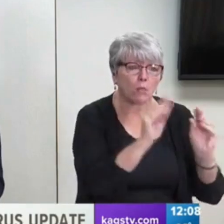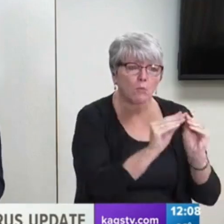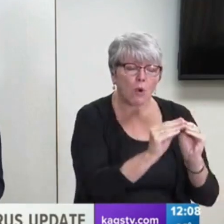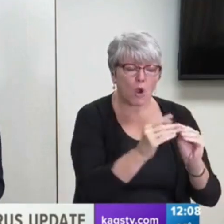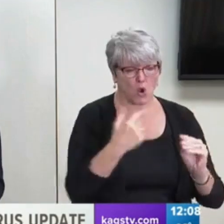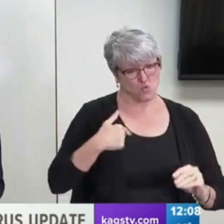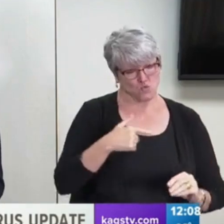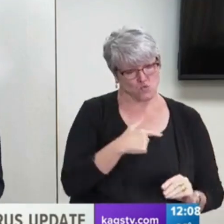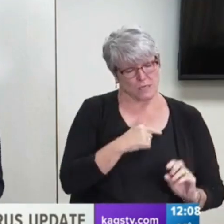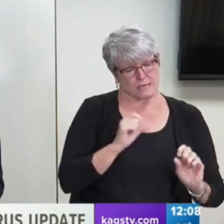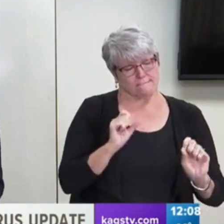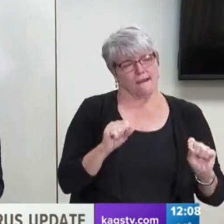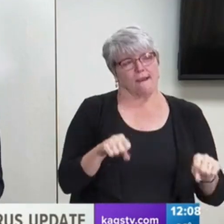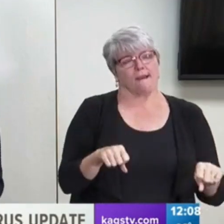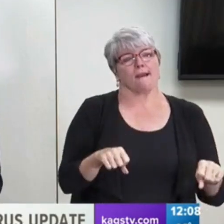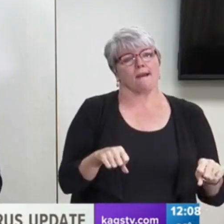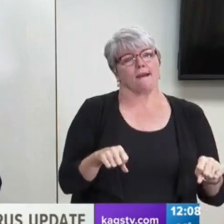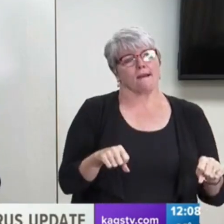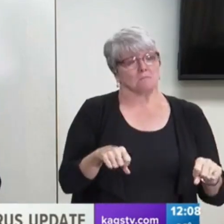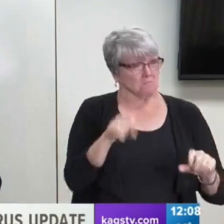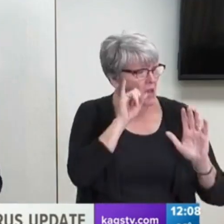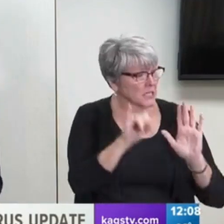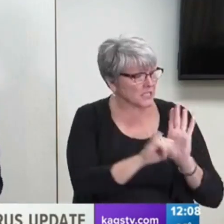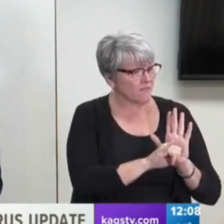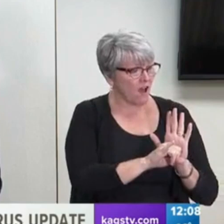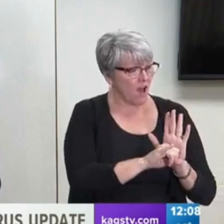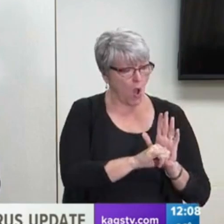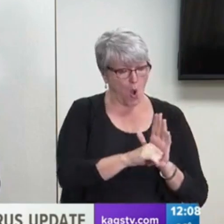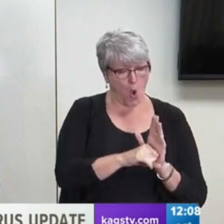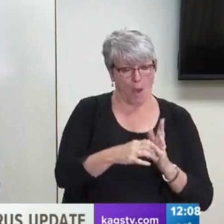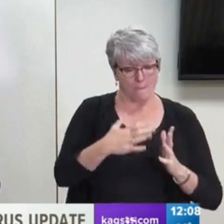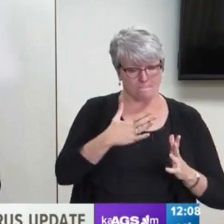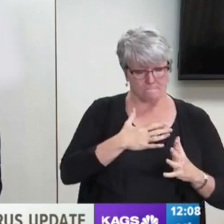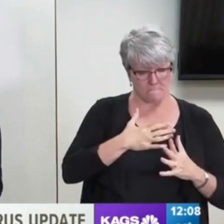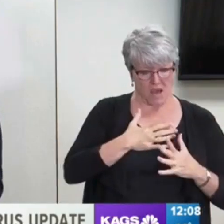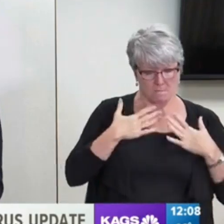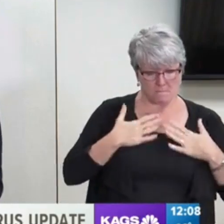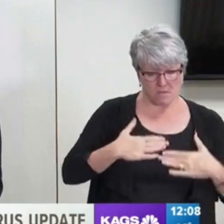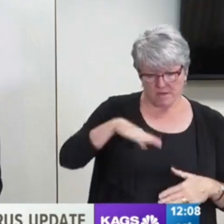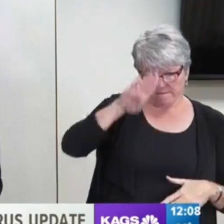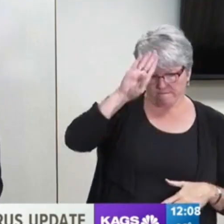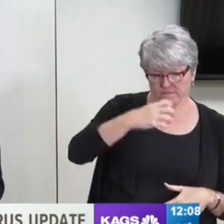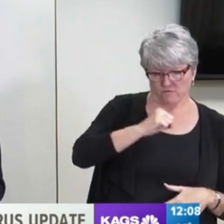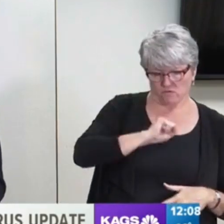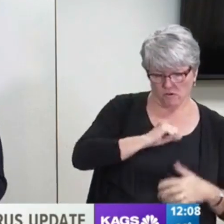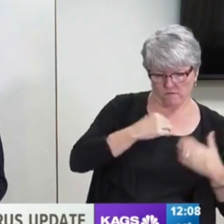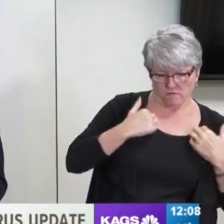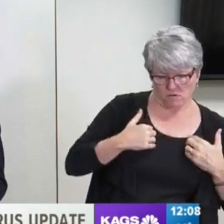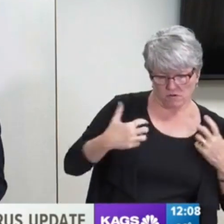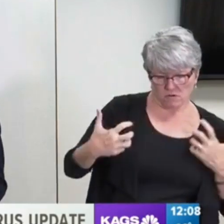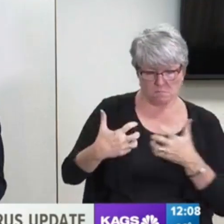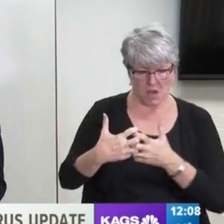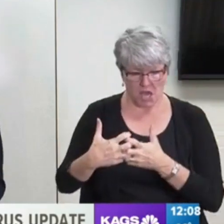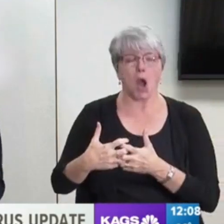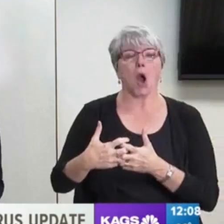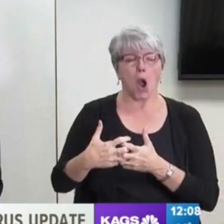more, we can identify these symptoms as COVID-19-like. We can